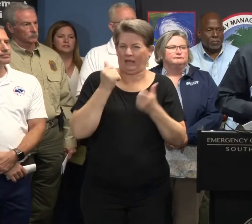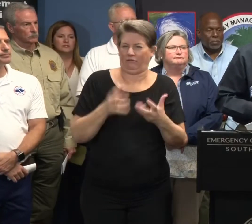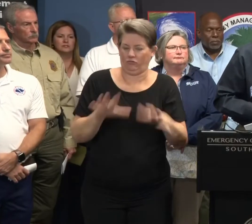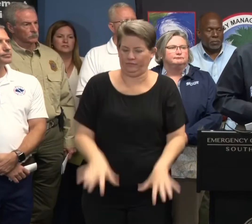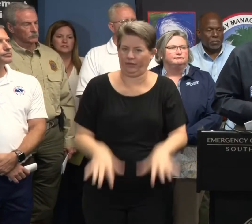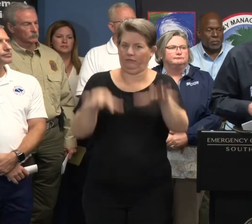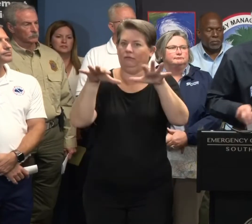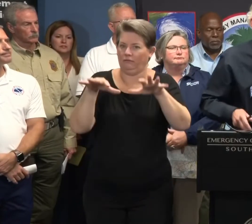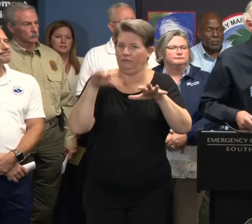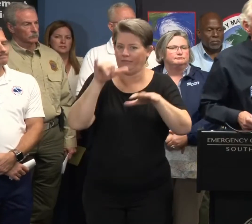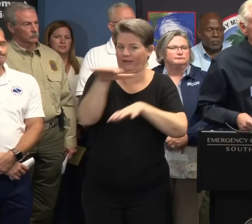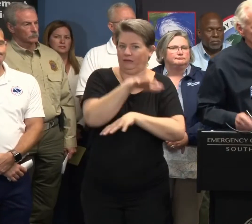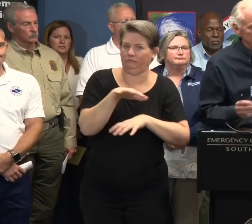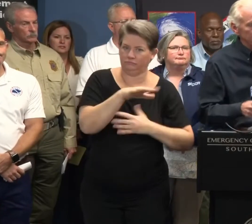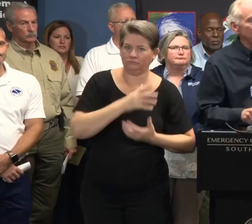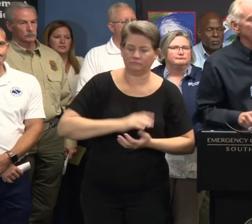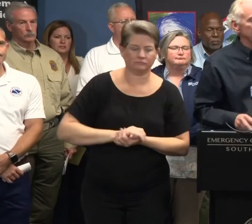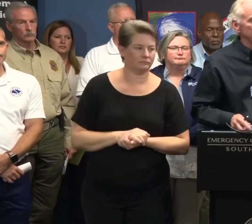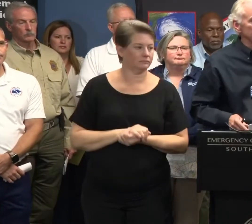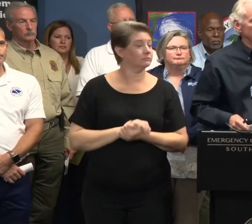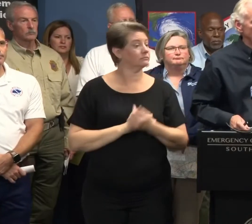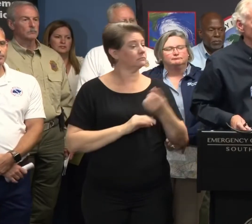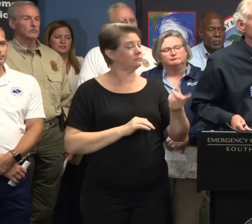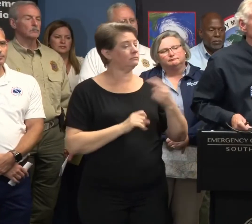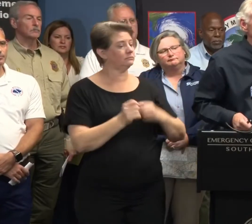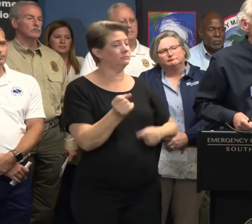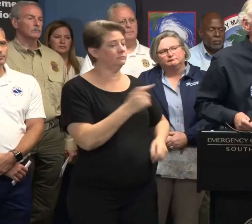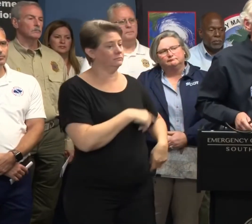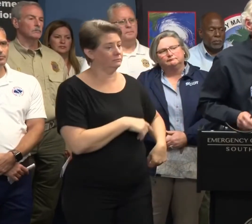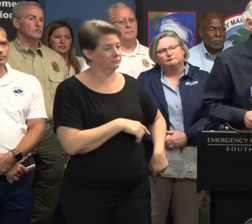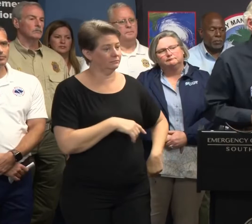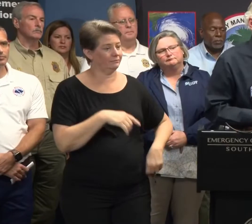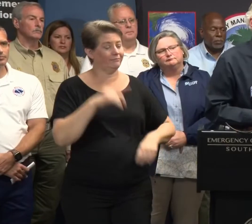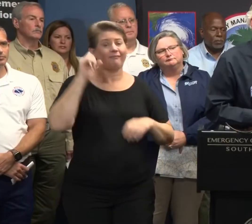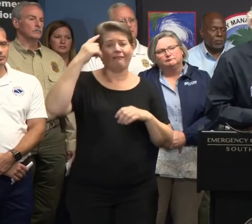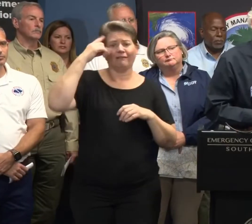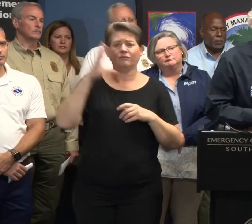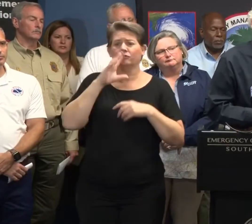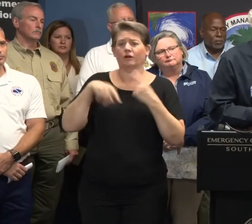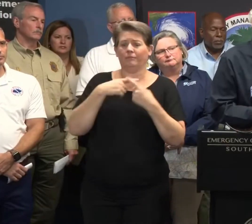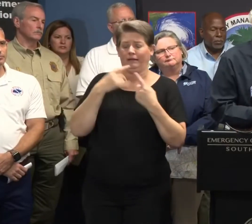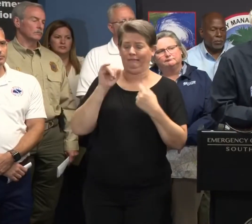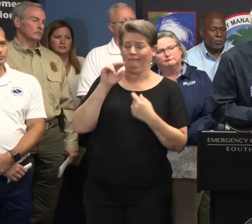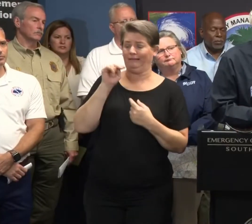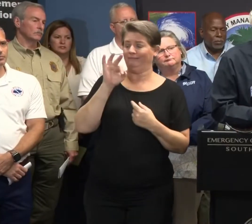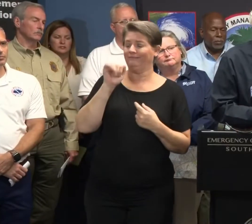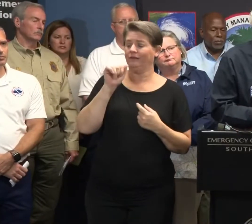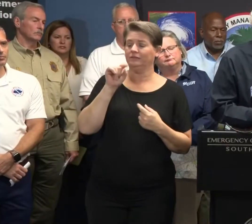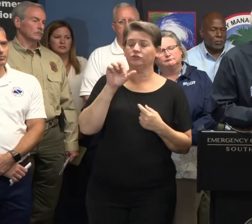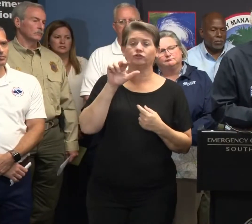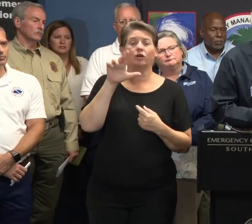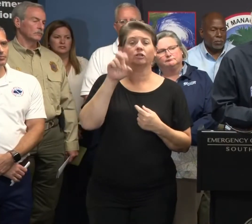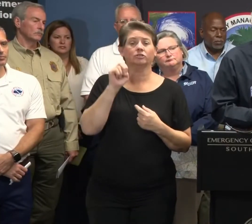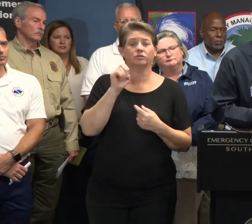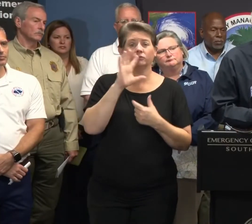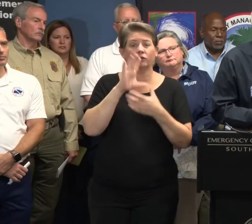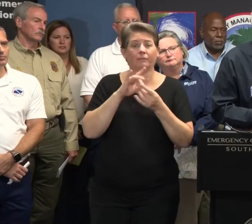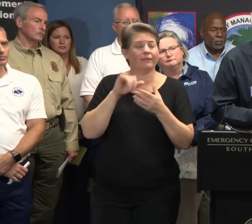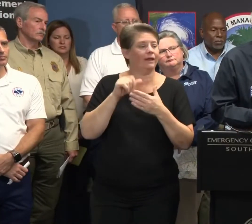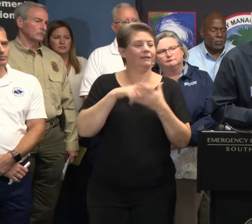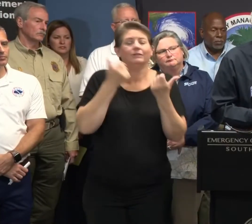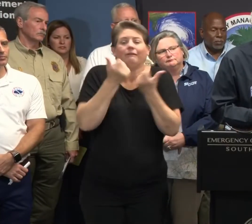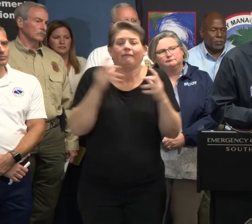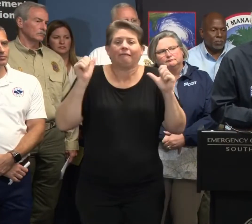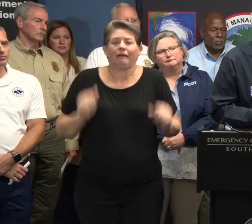conditions and flooded roads. Yes, sir. Governor, you speak a lot about infrastructure. Is there anything infrastructure-wise that can be done in South Carolina to help the